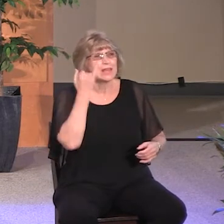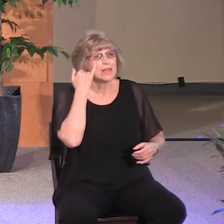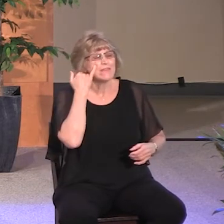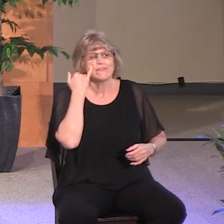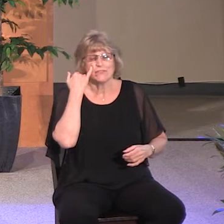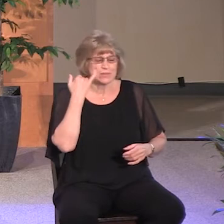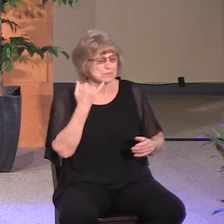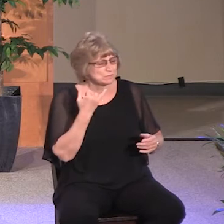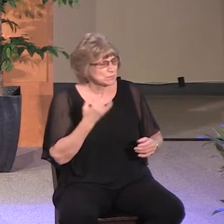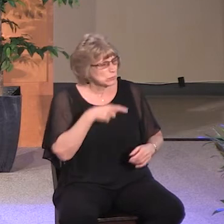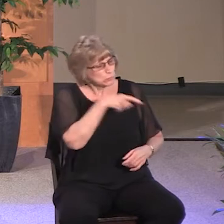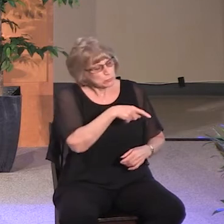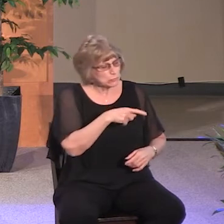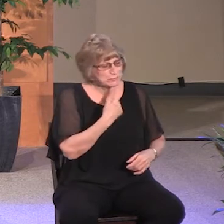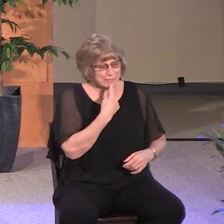in heaven."